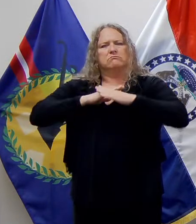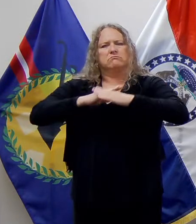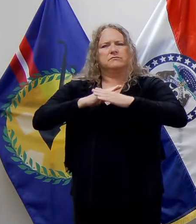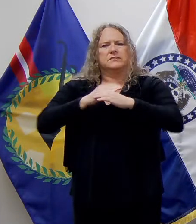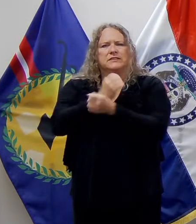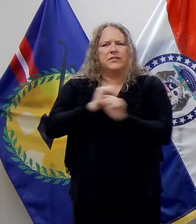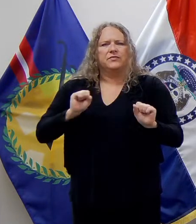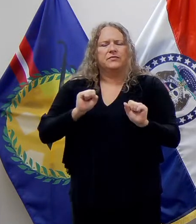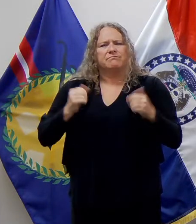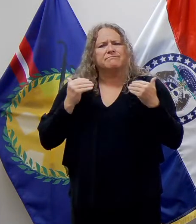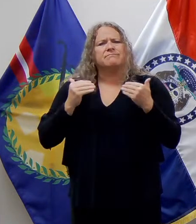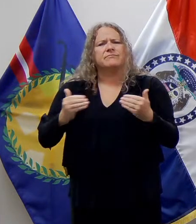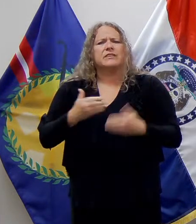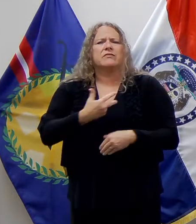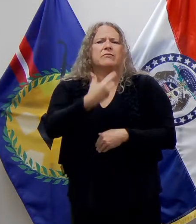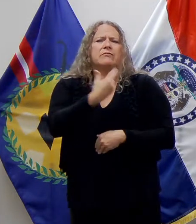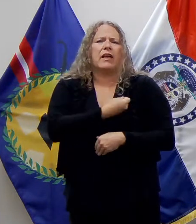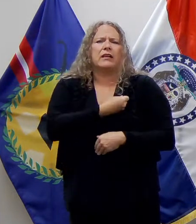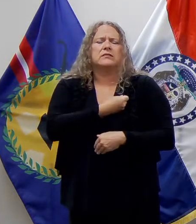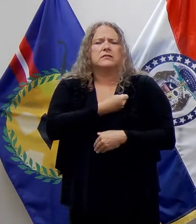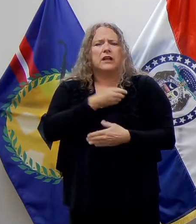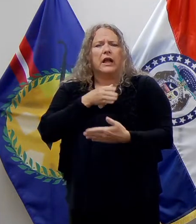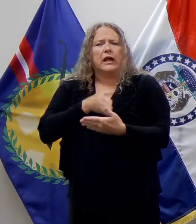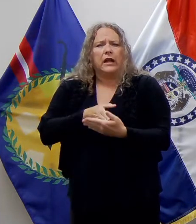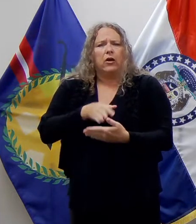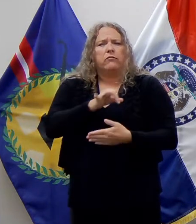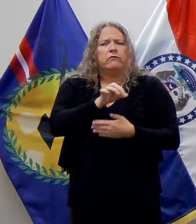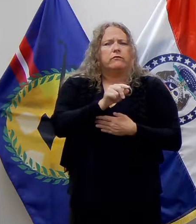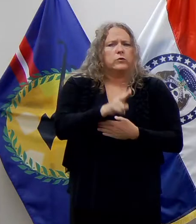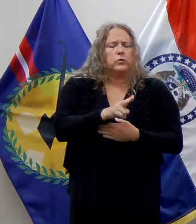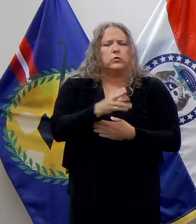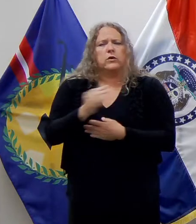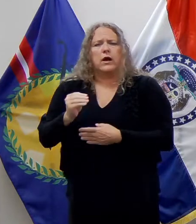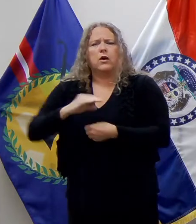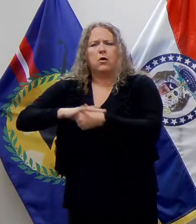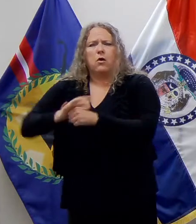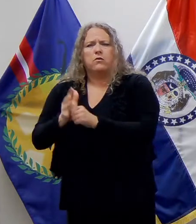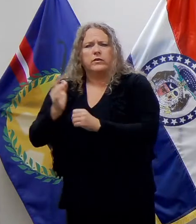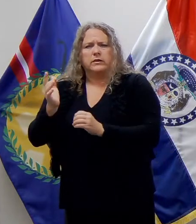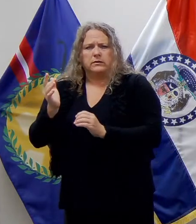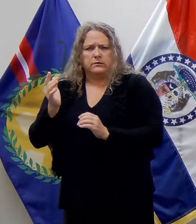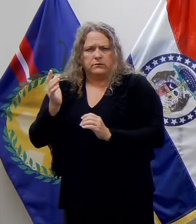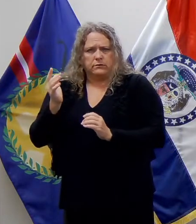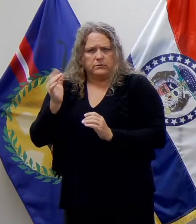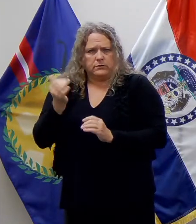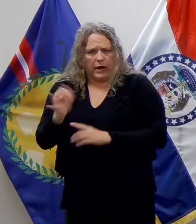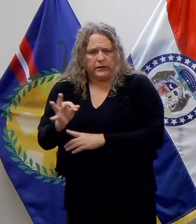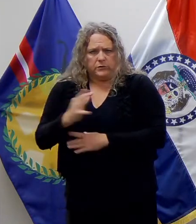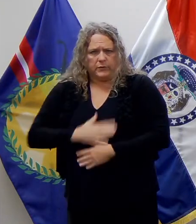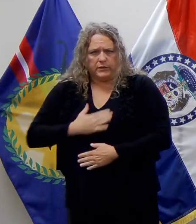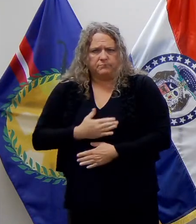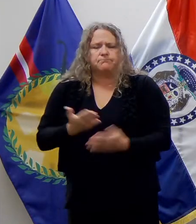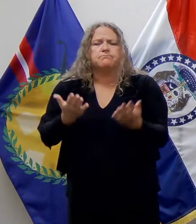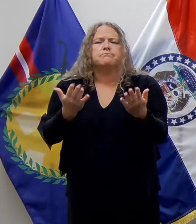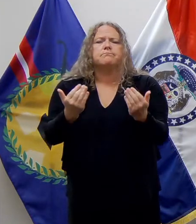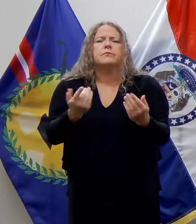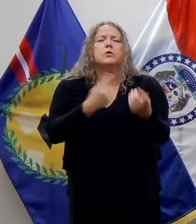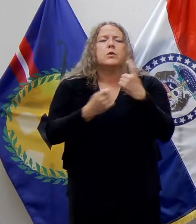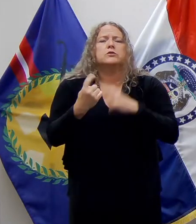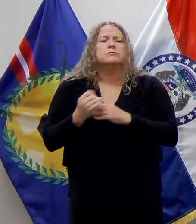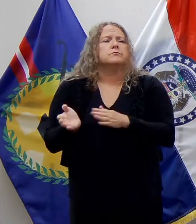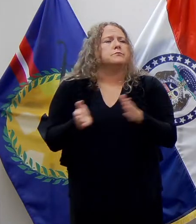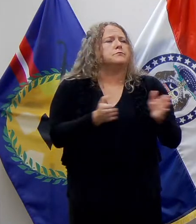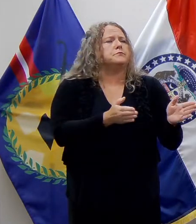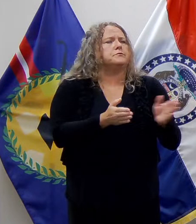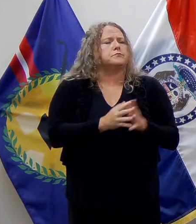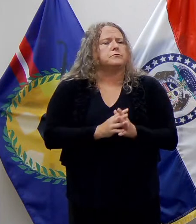and COVID-19. And I'm happy to take any questions. So we got some reports, some people concerned when you were